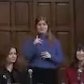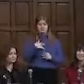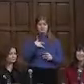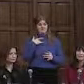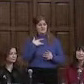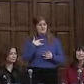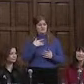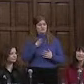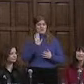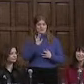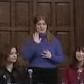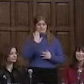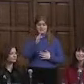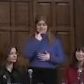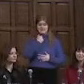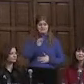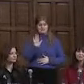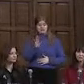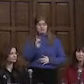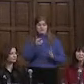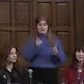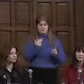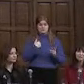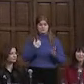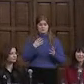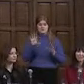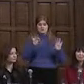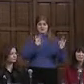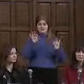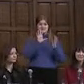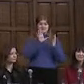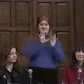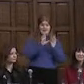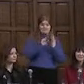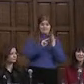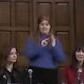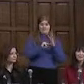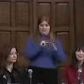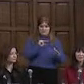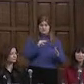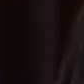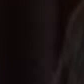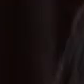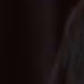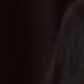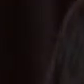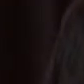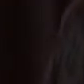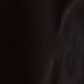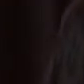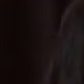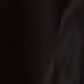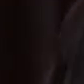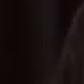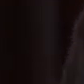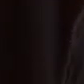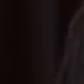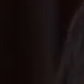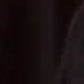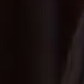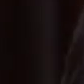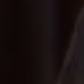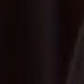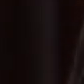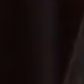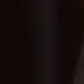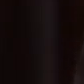think we'd have to say that even though we took 10 months, we all recognised that even in that